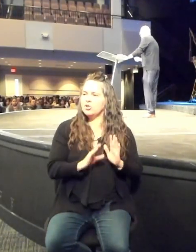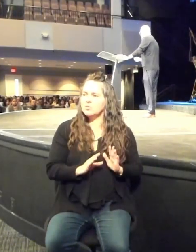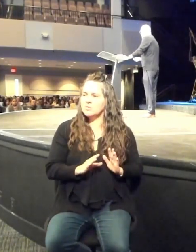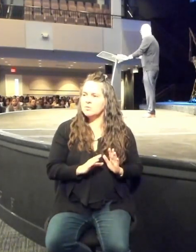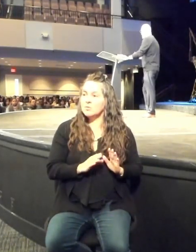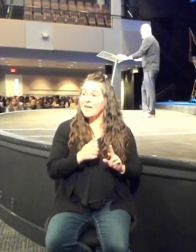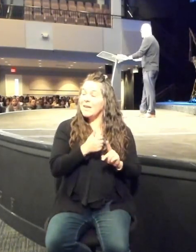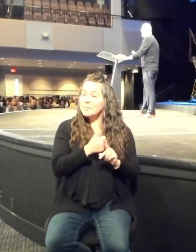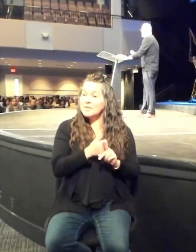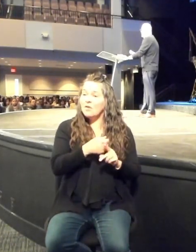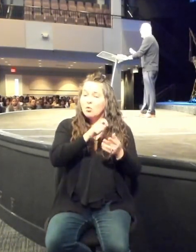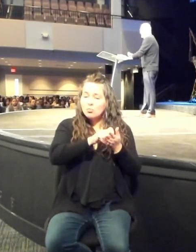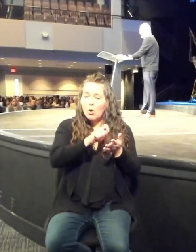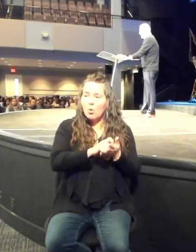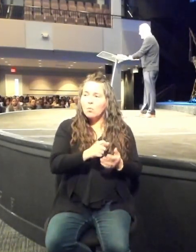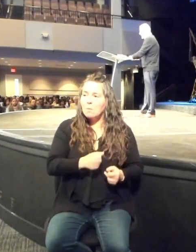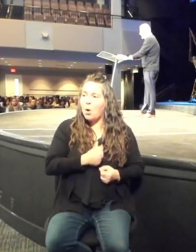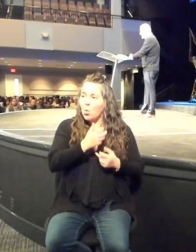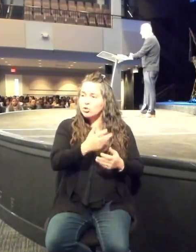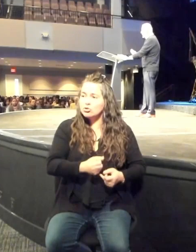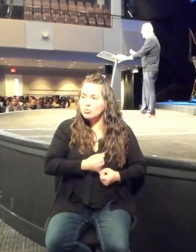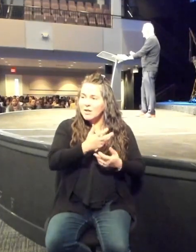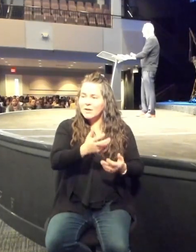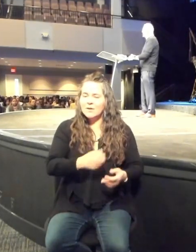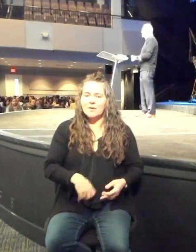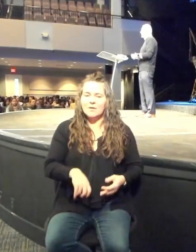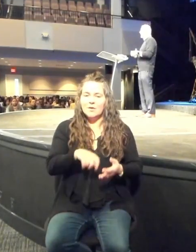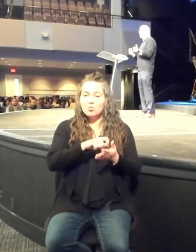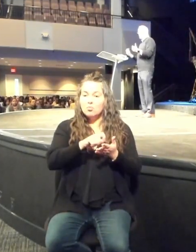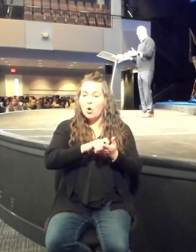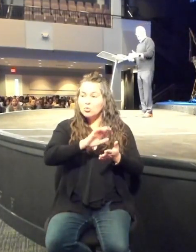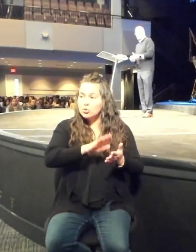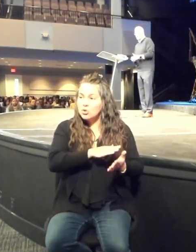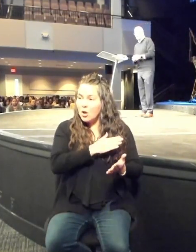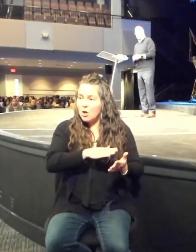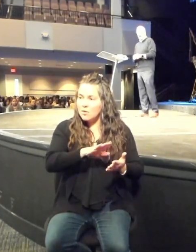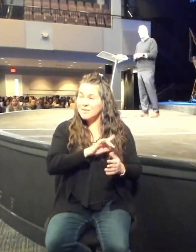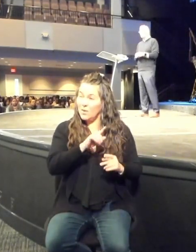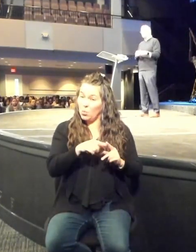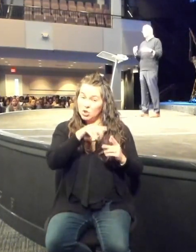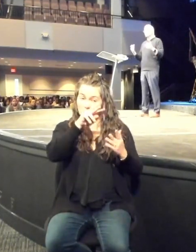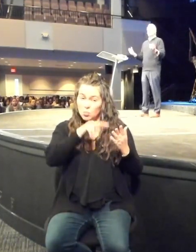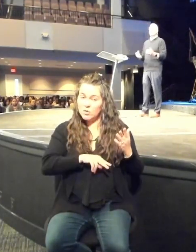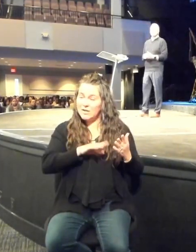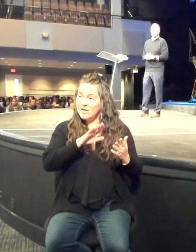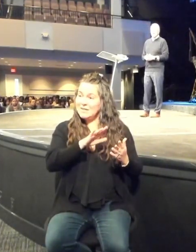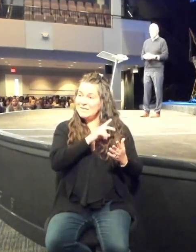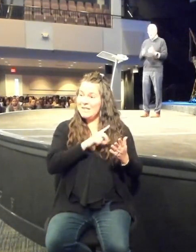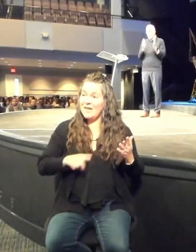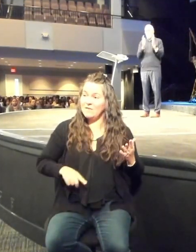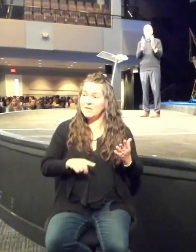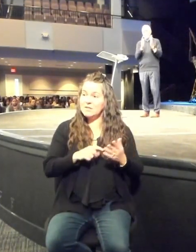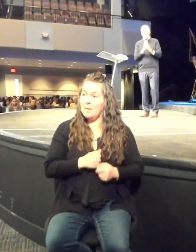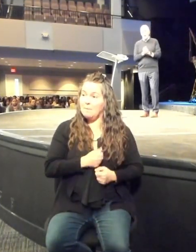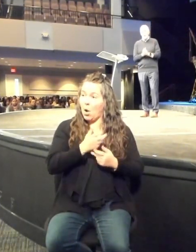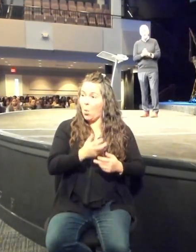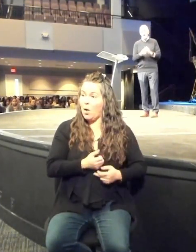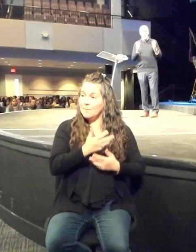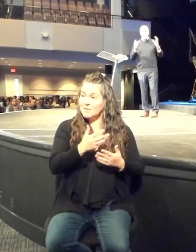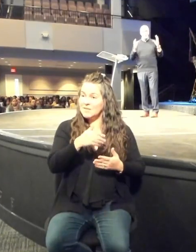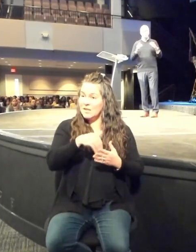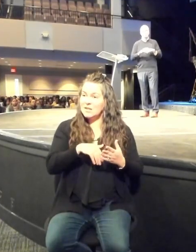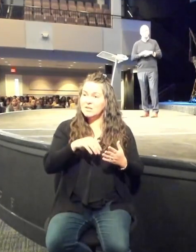poet. David was a songwriter. And when you read through his poetic writings, which are found in the book of Psalms, right in the middle of your